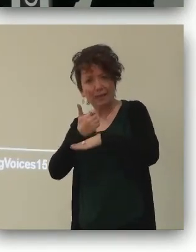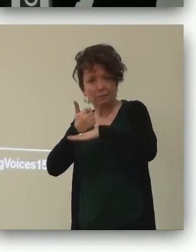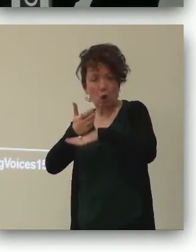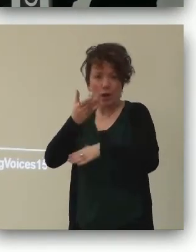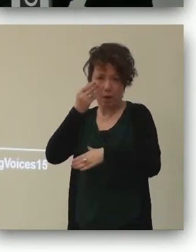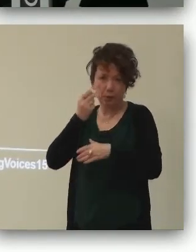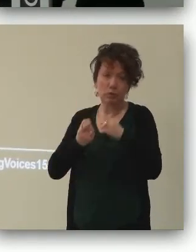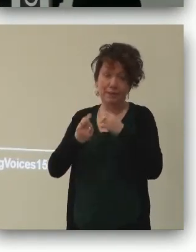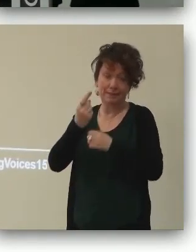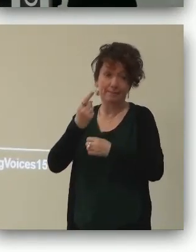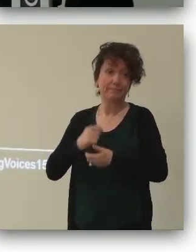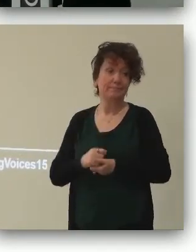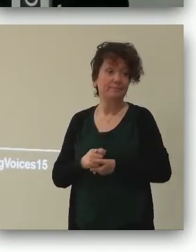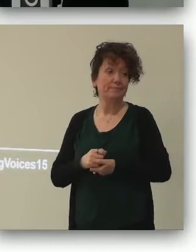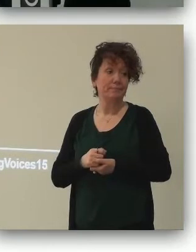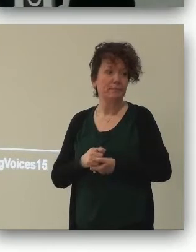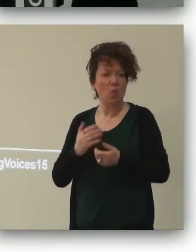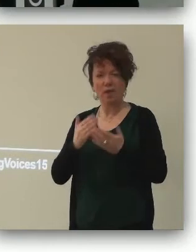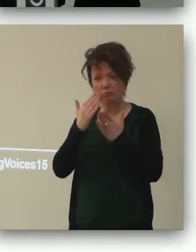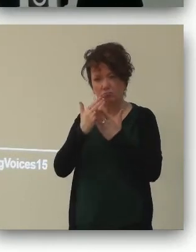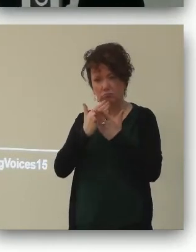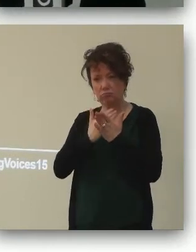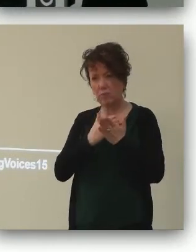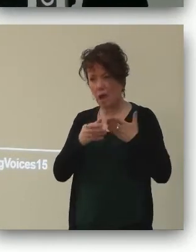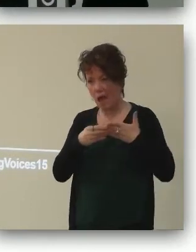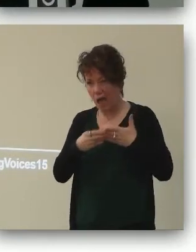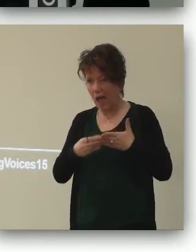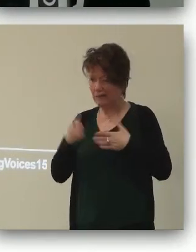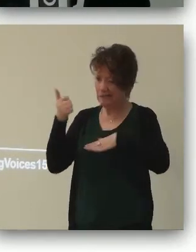opportunities. So there's a step-by-step guide on how to set up an